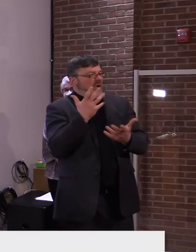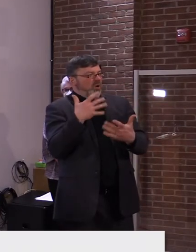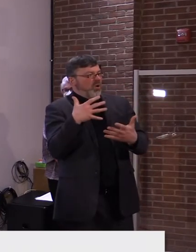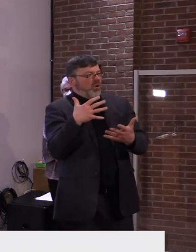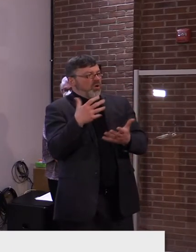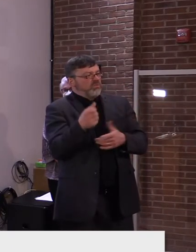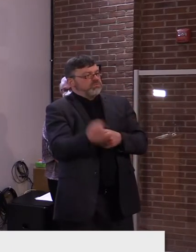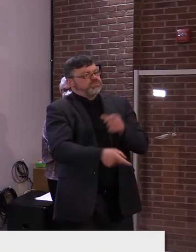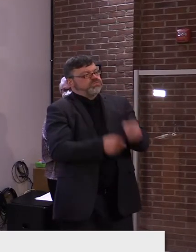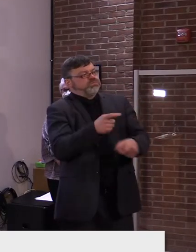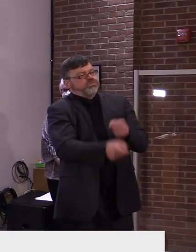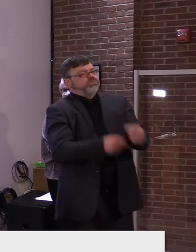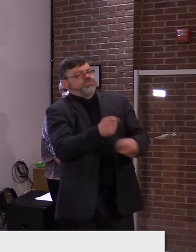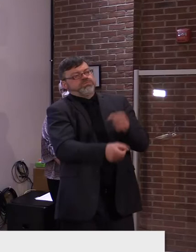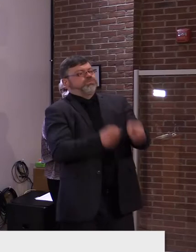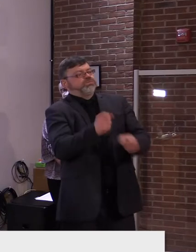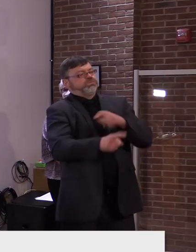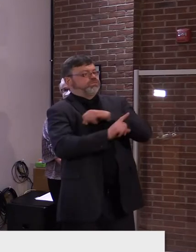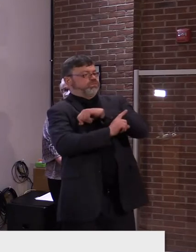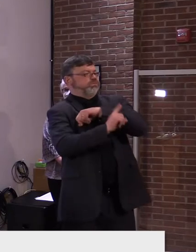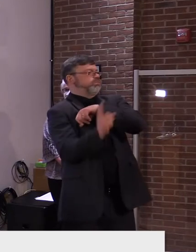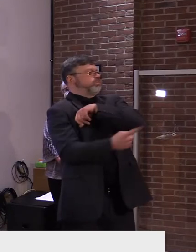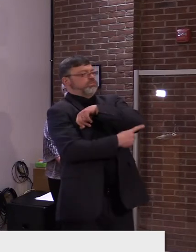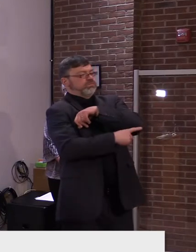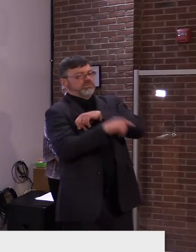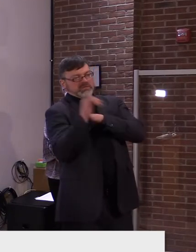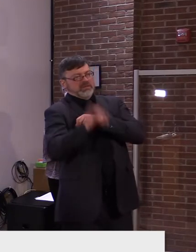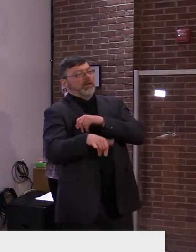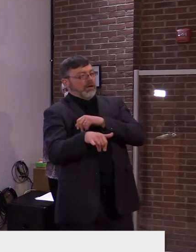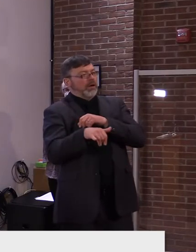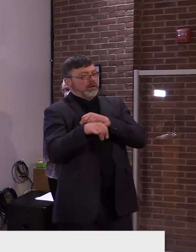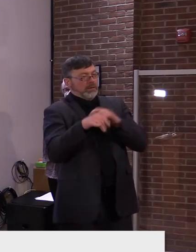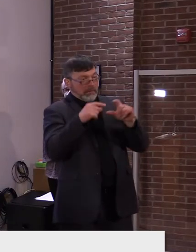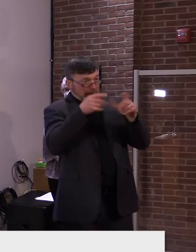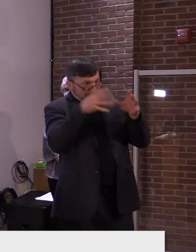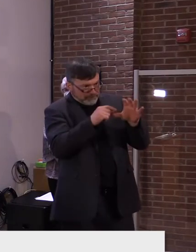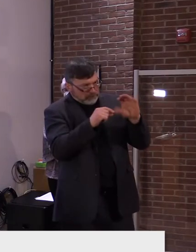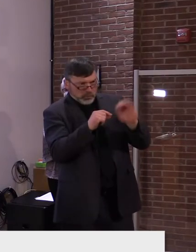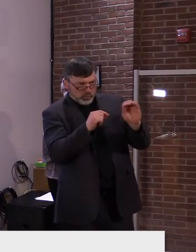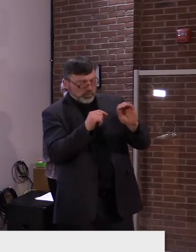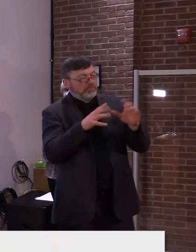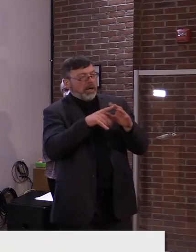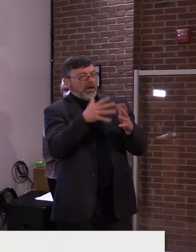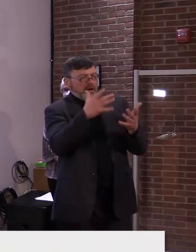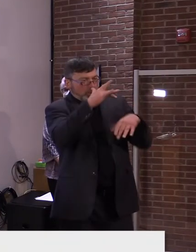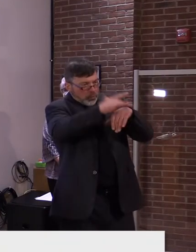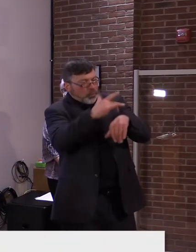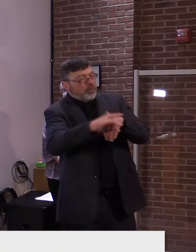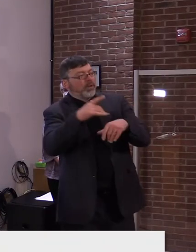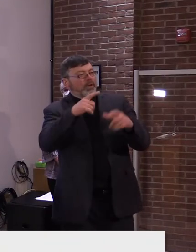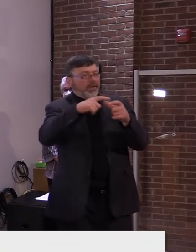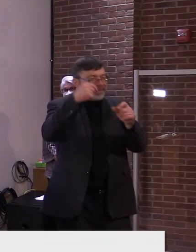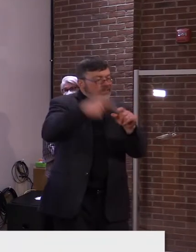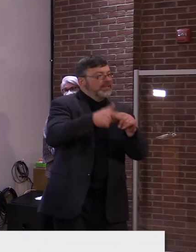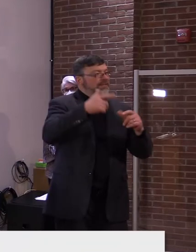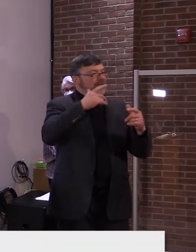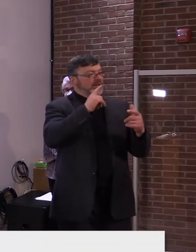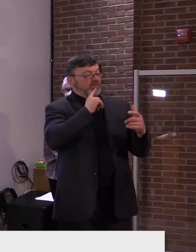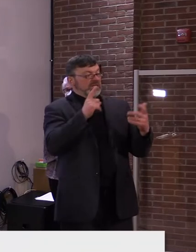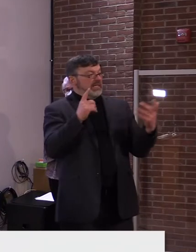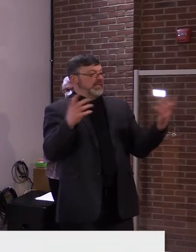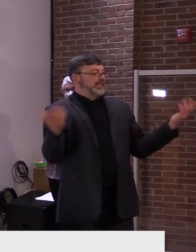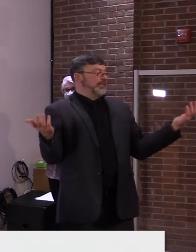incredible. I would bet some of the people in operations and in facilities management at our